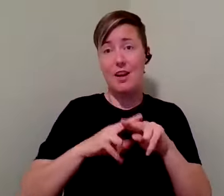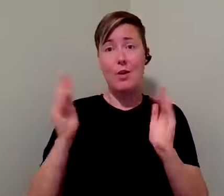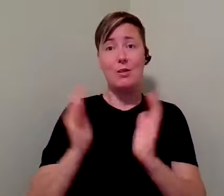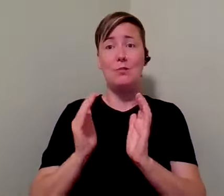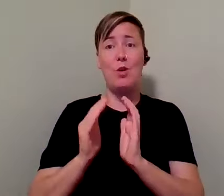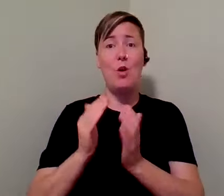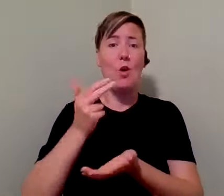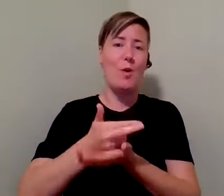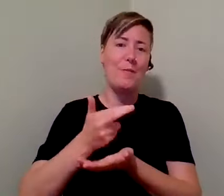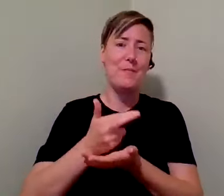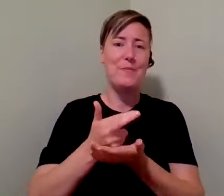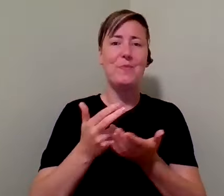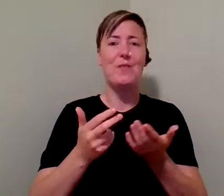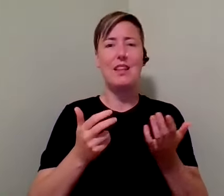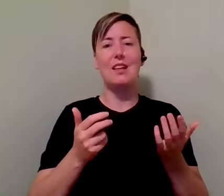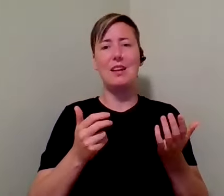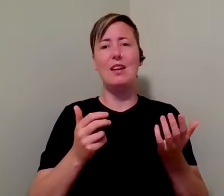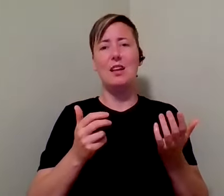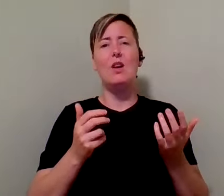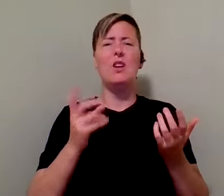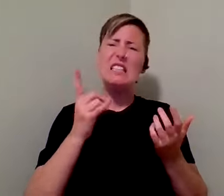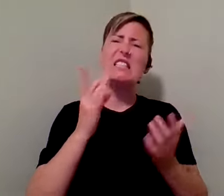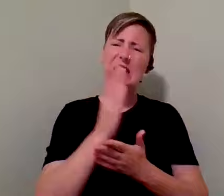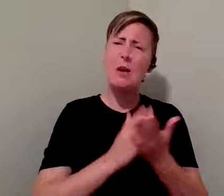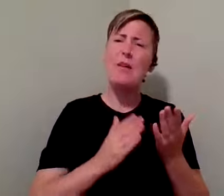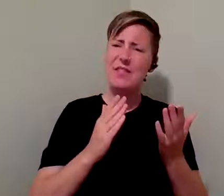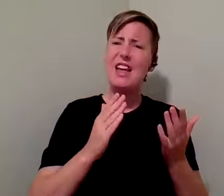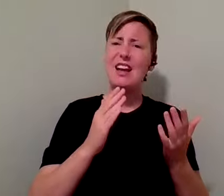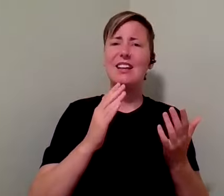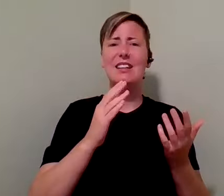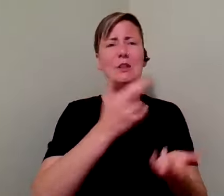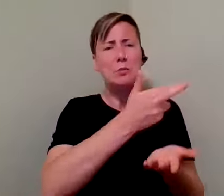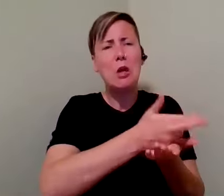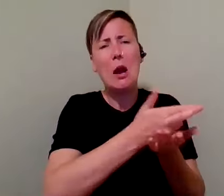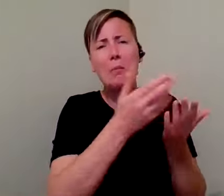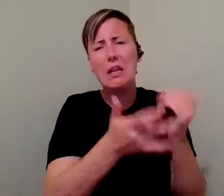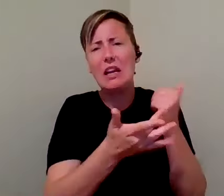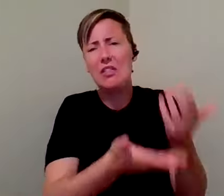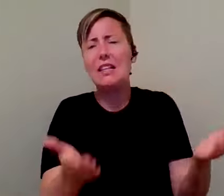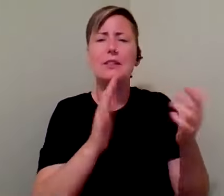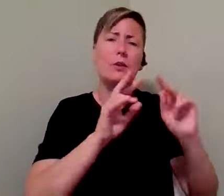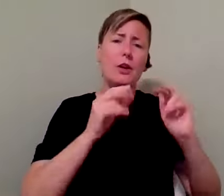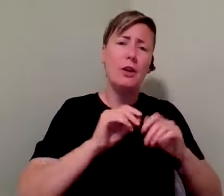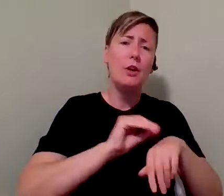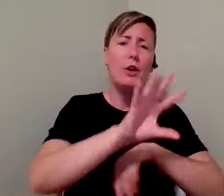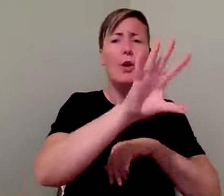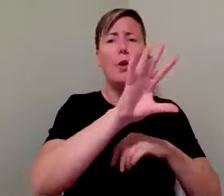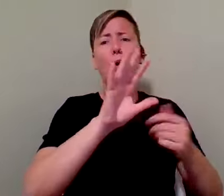where we did some of the technical rehab stuff, you know, showed the right movies and distributed the right worksheets to keep the